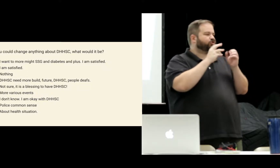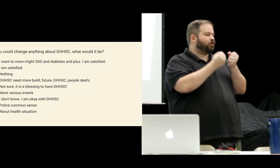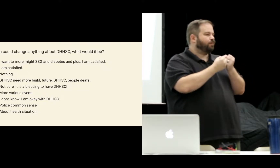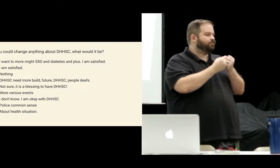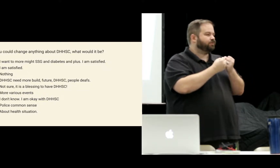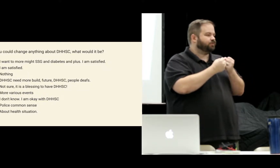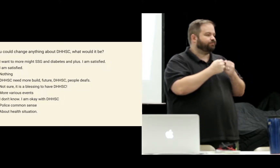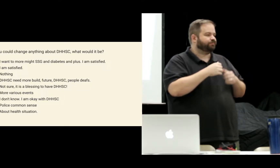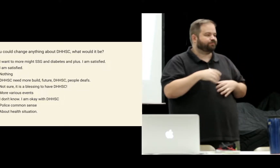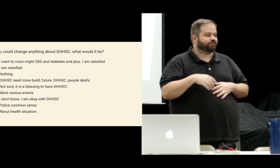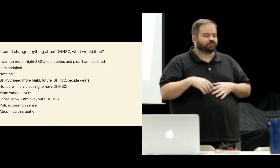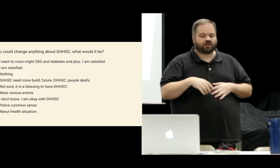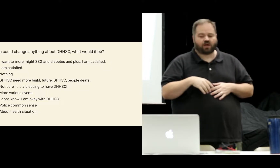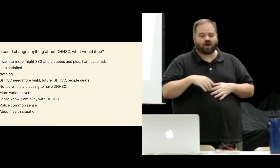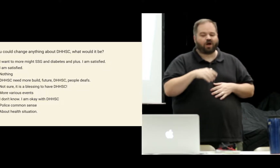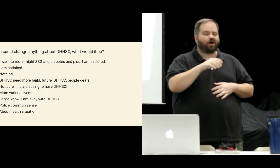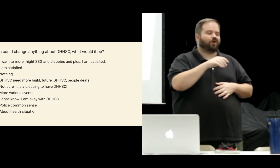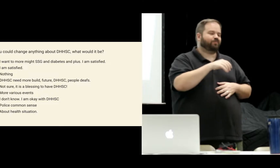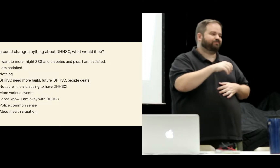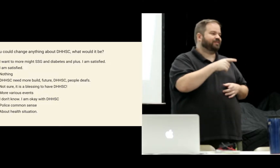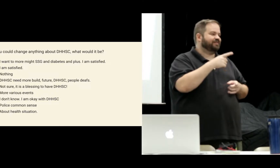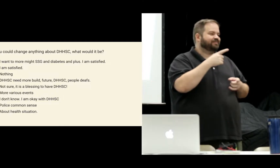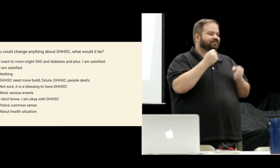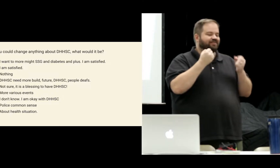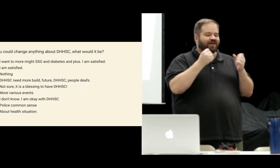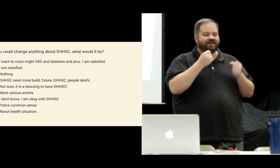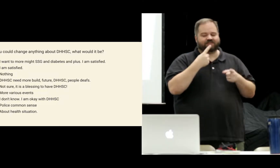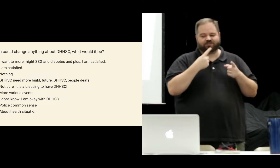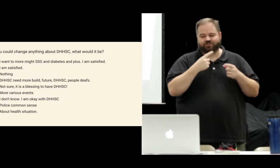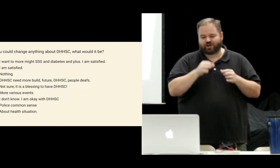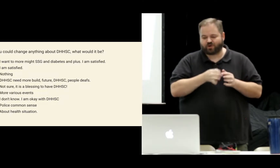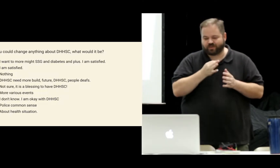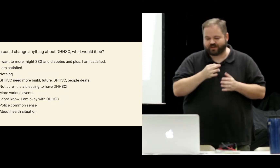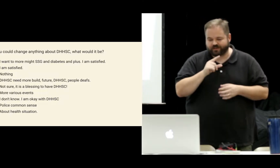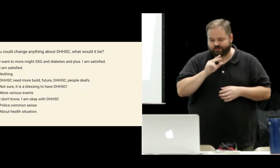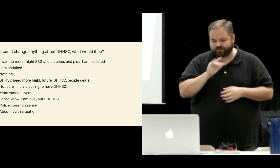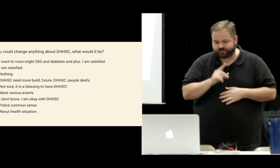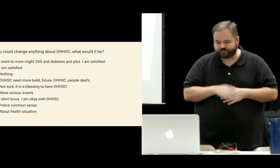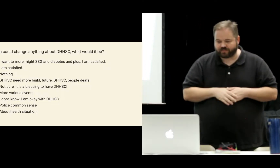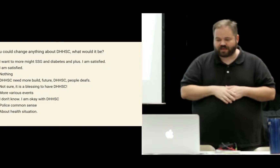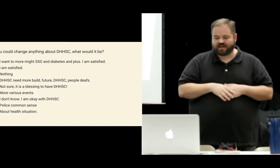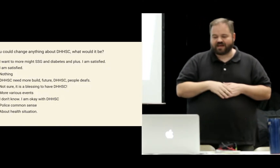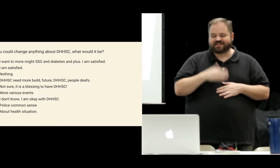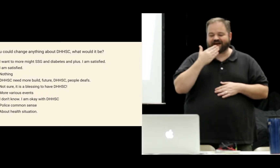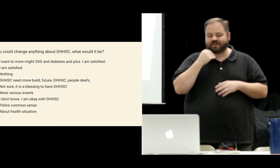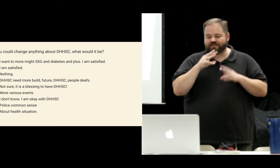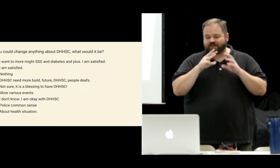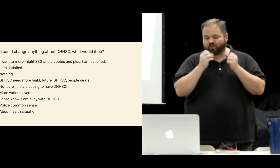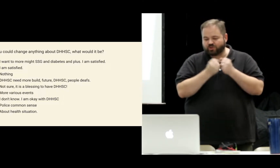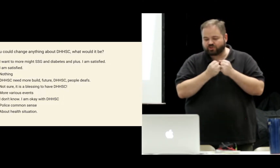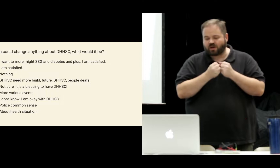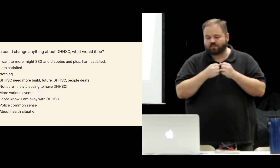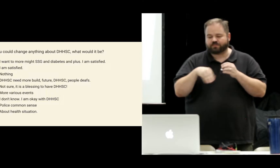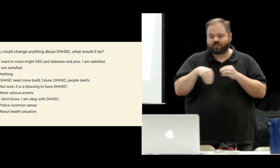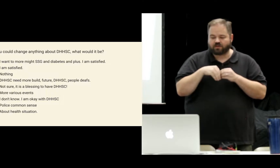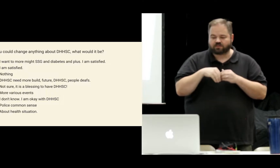So here are the responses for things that you would Sign and show. hear at DHSC. So